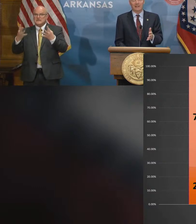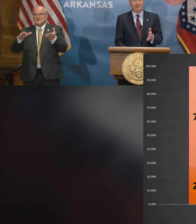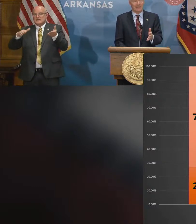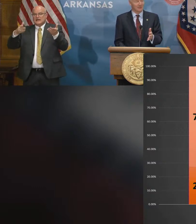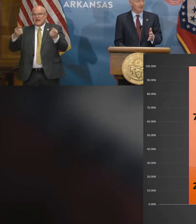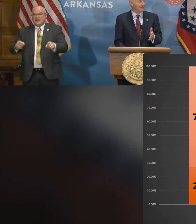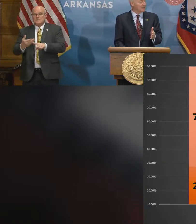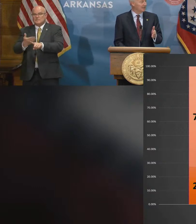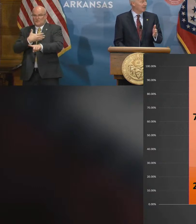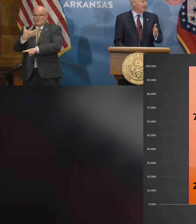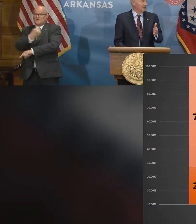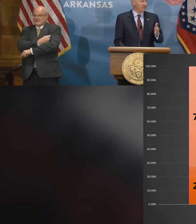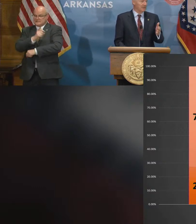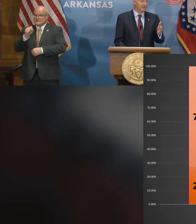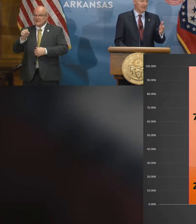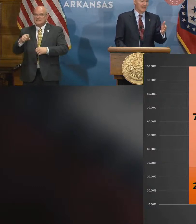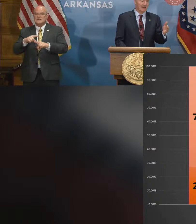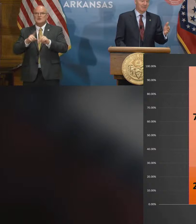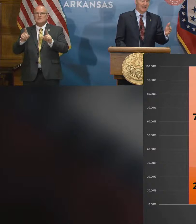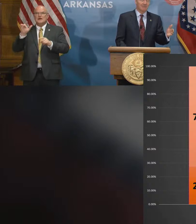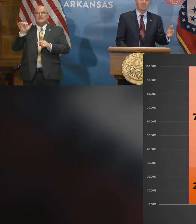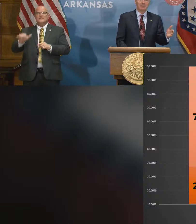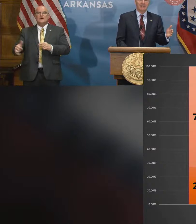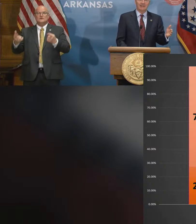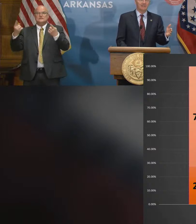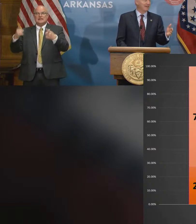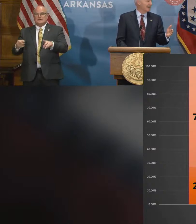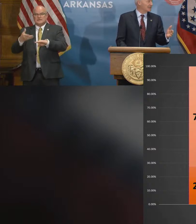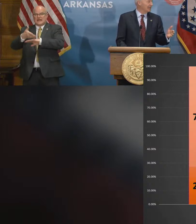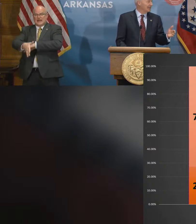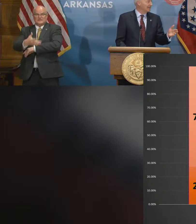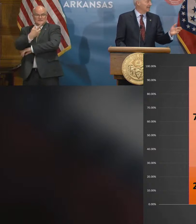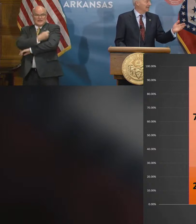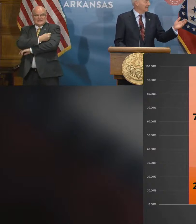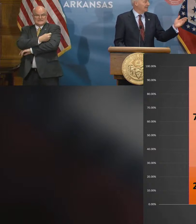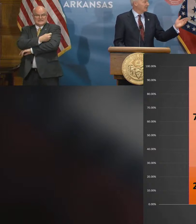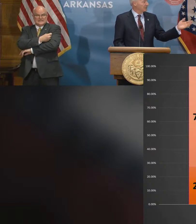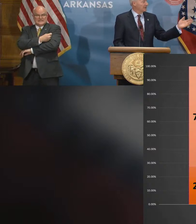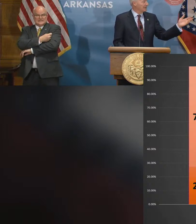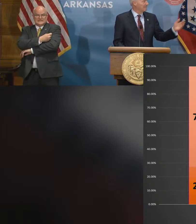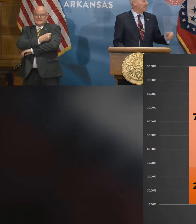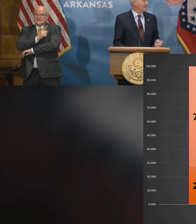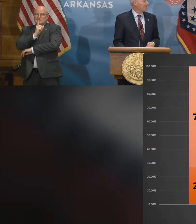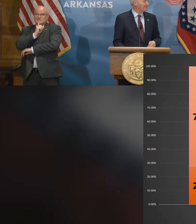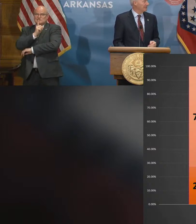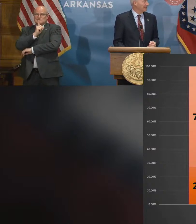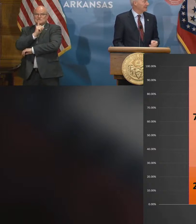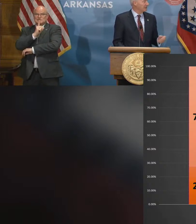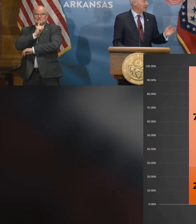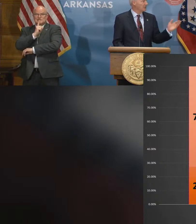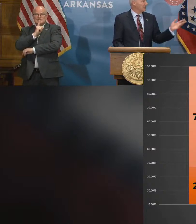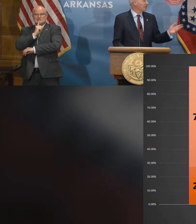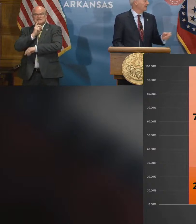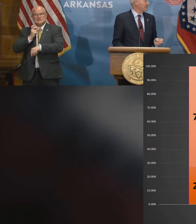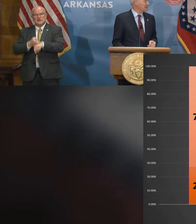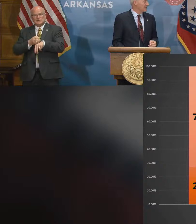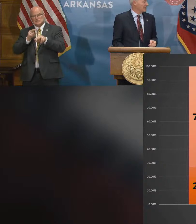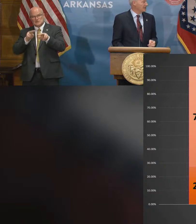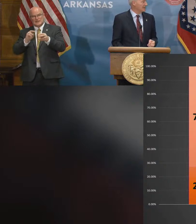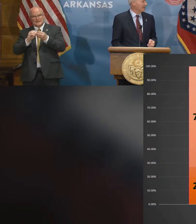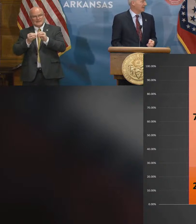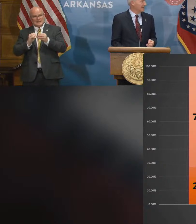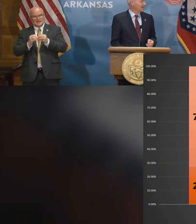before we had a vaccination. But those that happened after we had the vaccine, it's really very difficult to look at